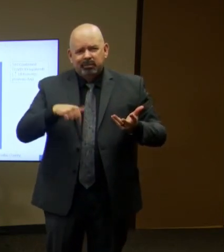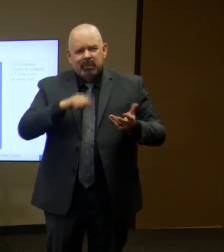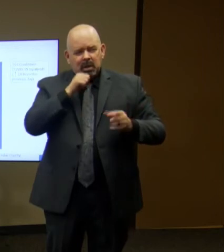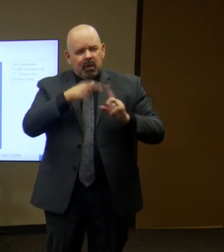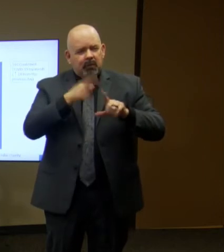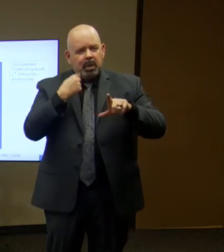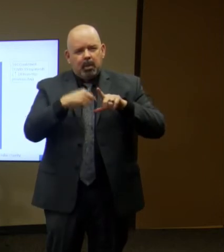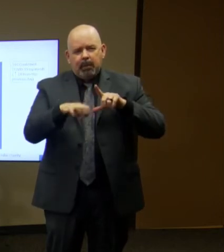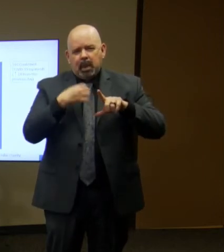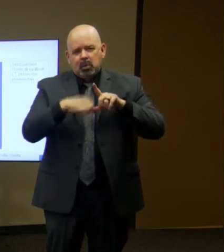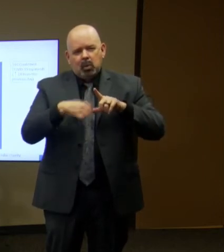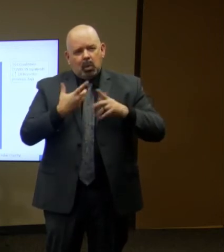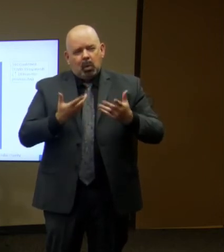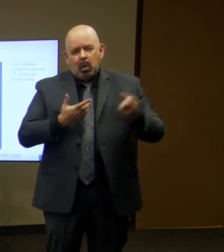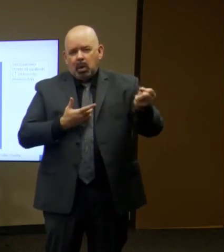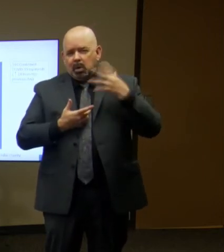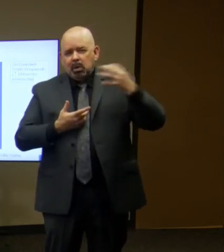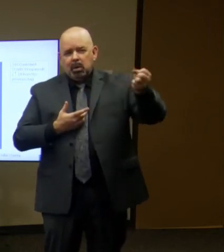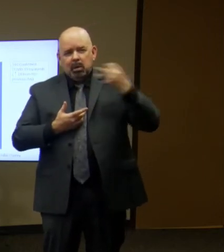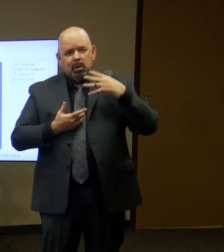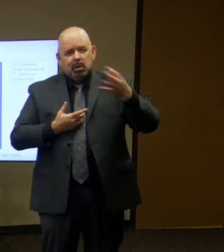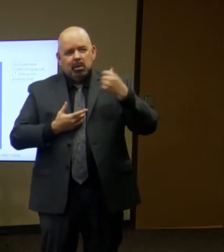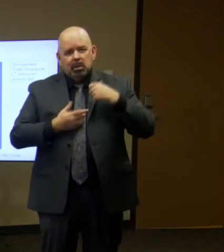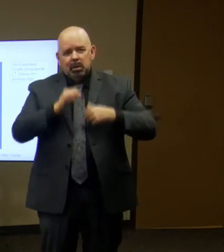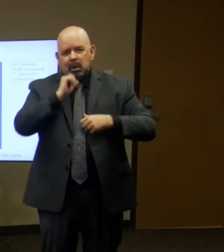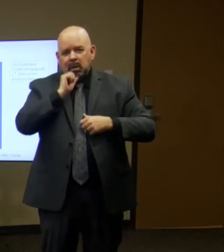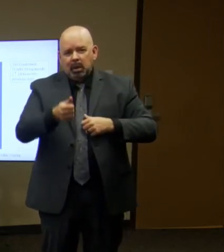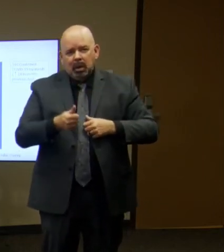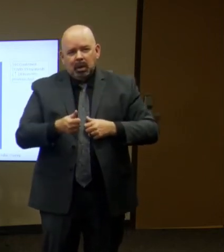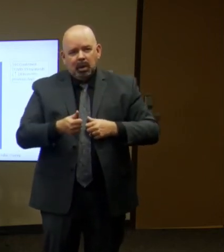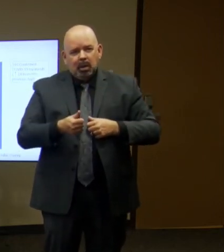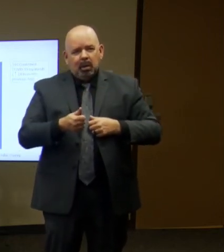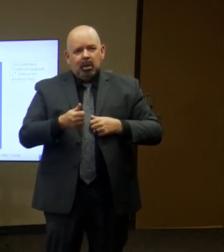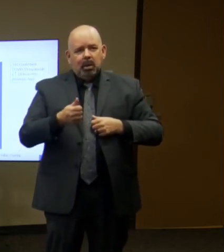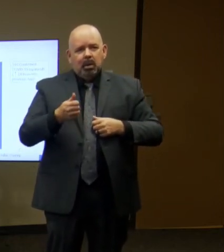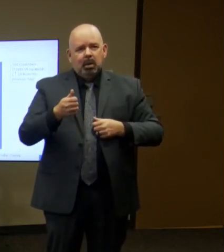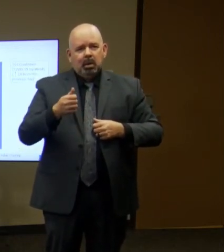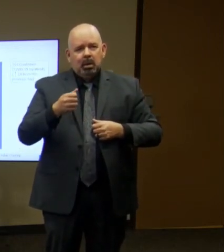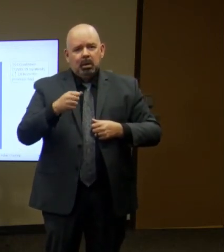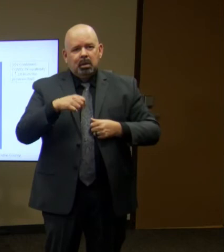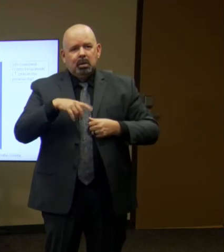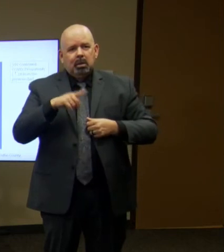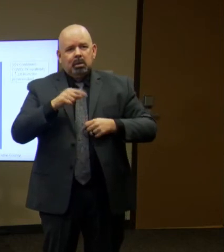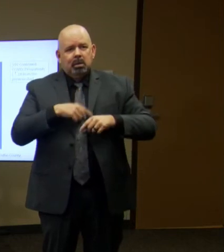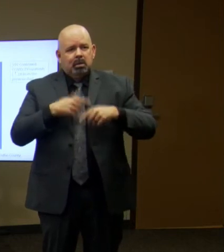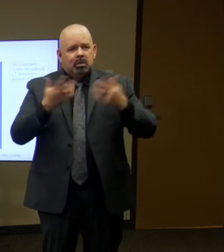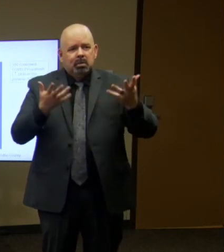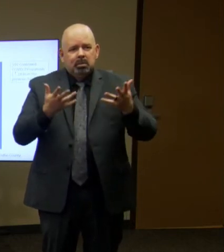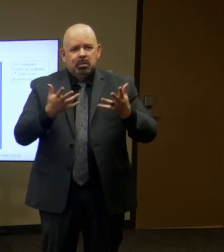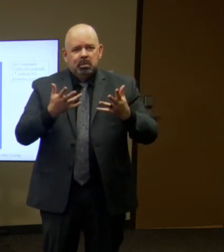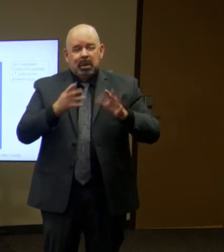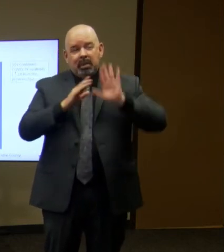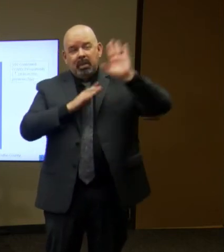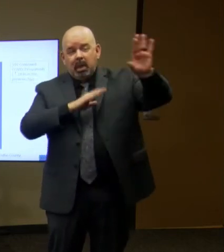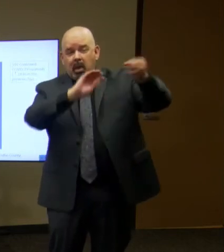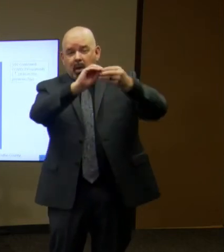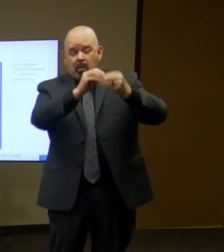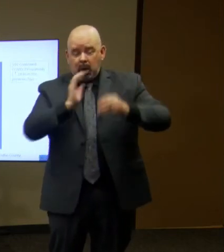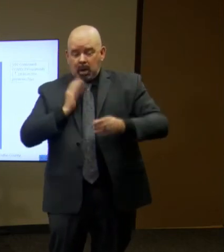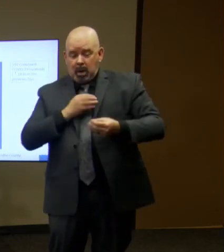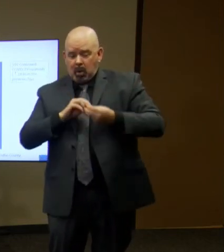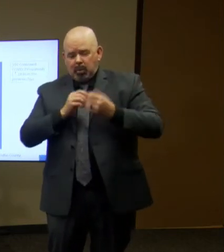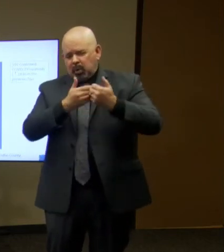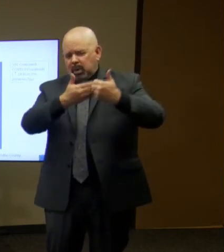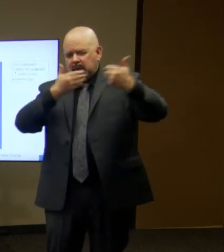7 patients from El Paso, so these numbers, again, are not related to anything like that. And as the judge mentioned, the hospitalizations now are